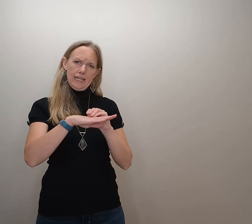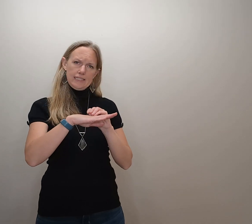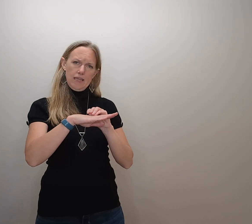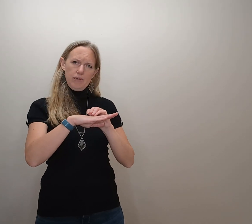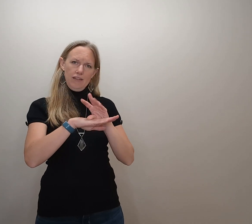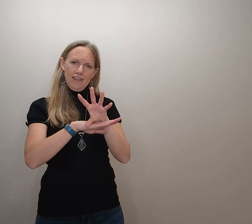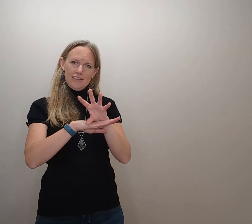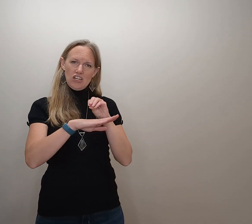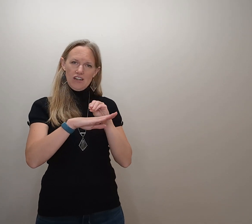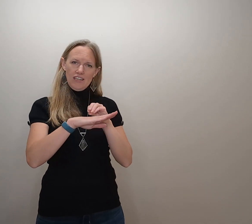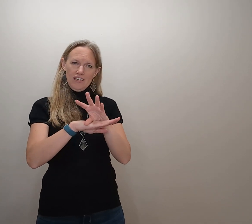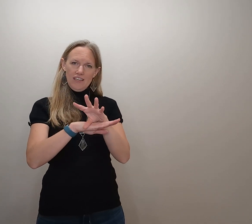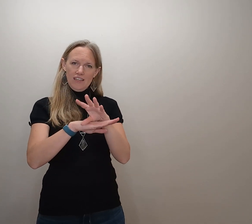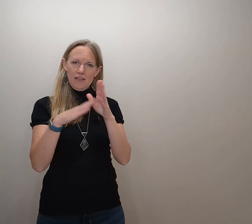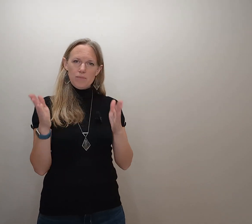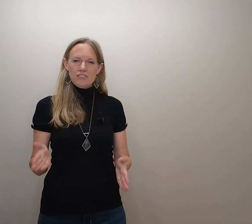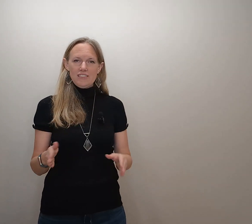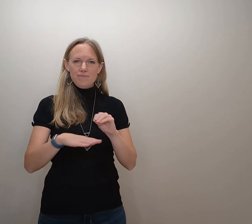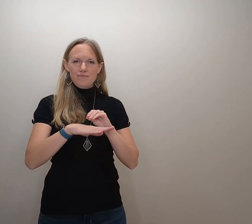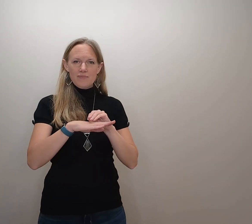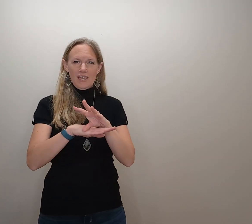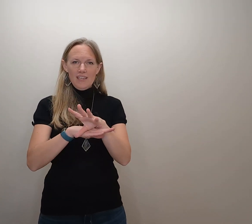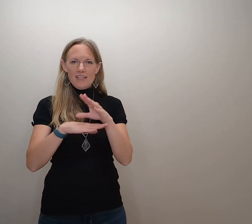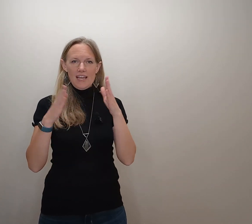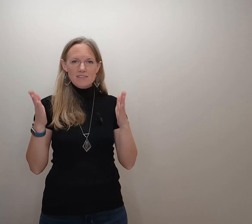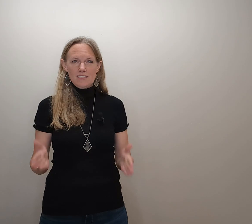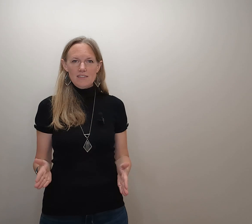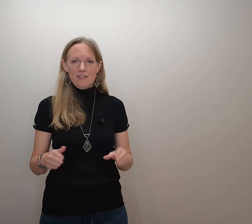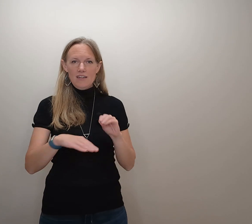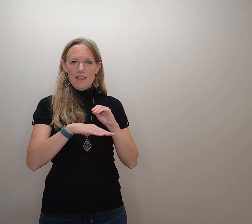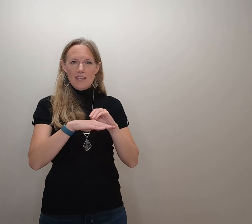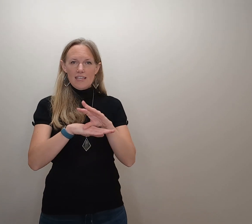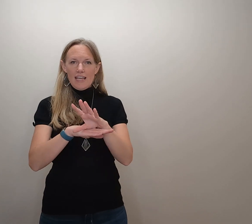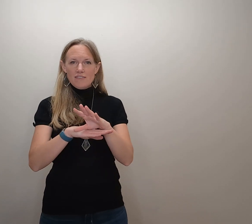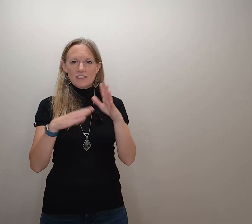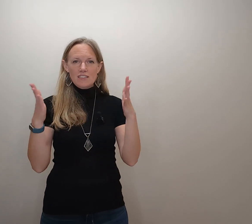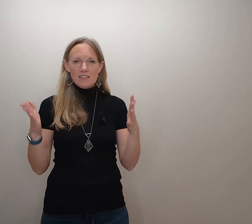at a table talking. Person. Okay, counselor. Counselor,